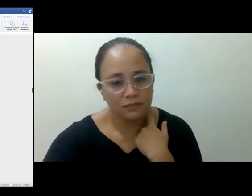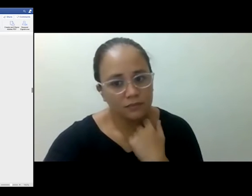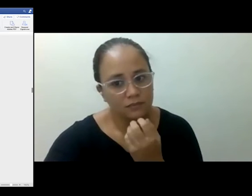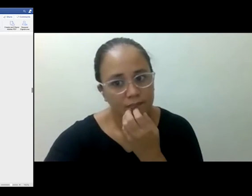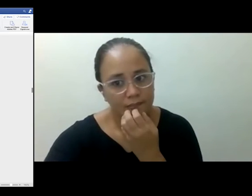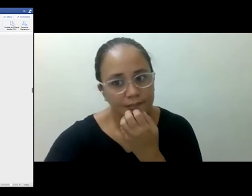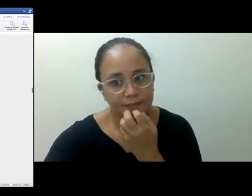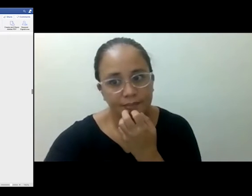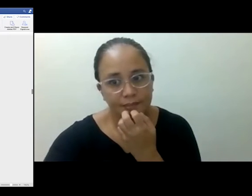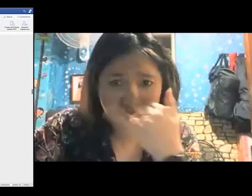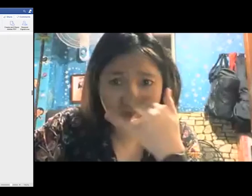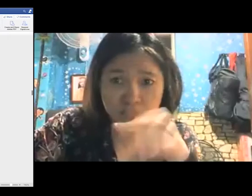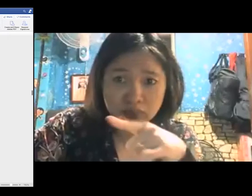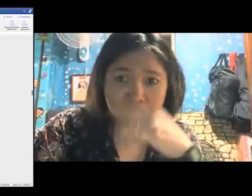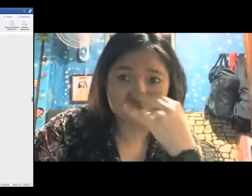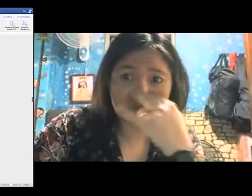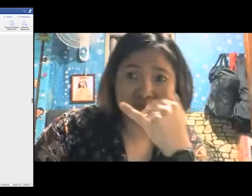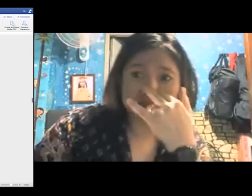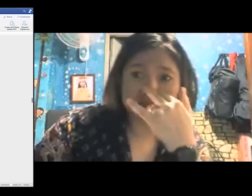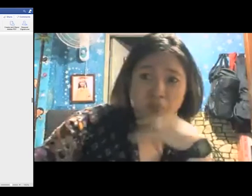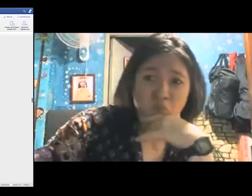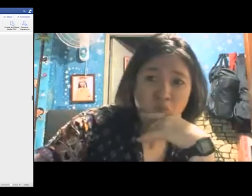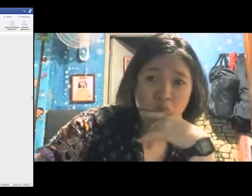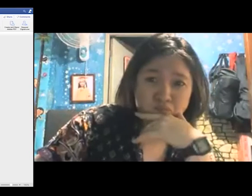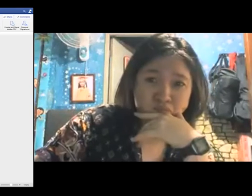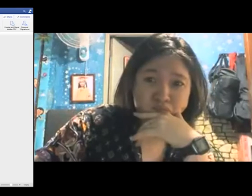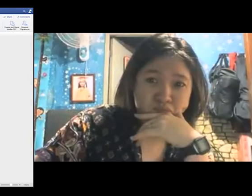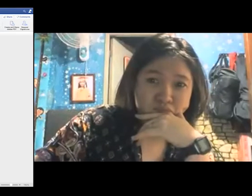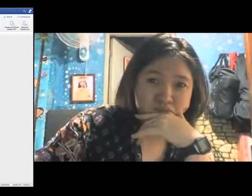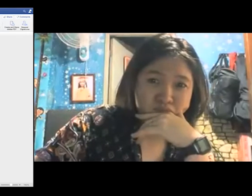I believe Meng will do the presentation. Okay.